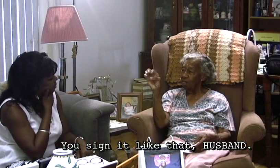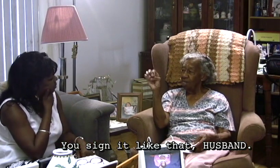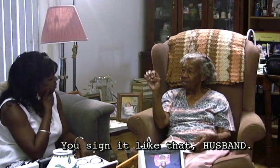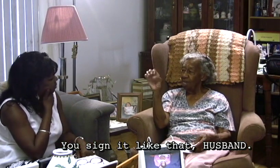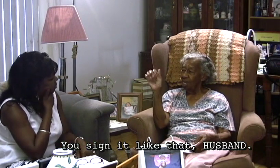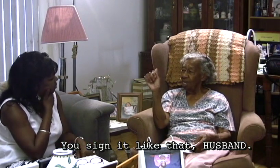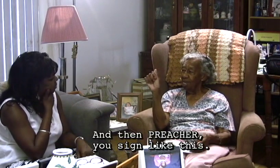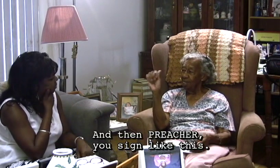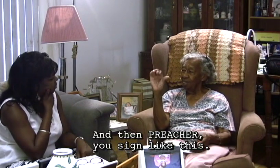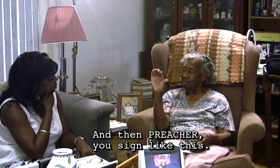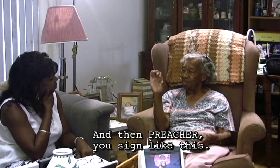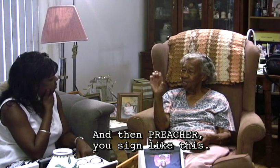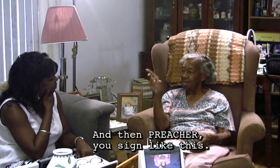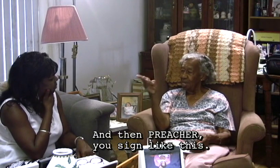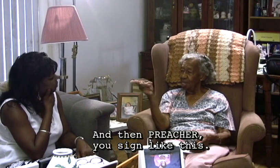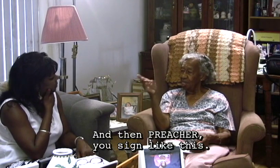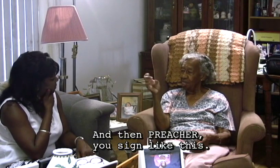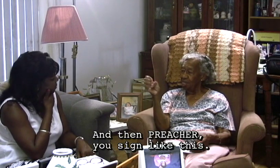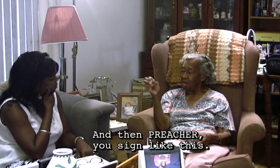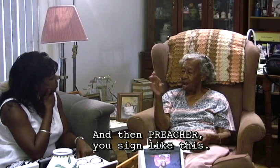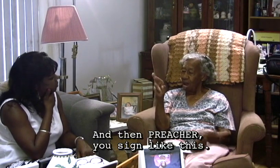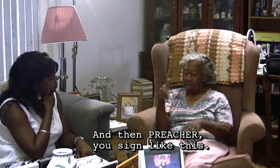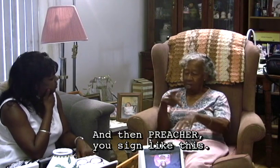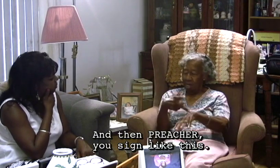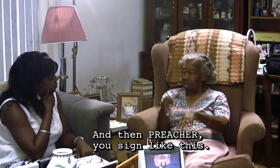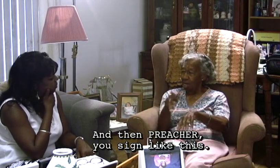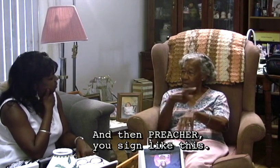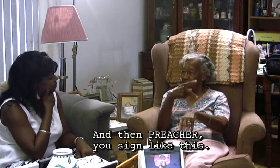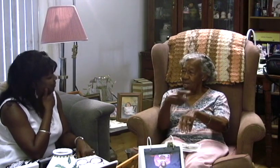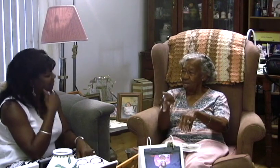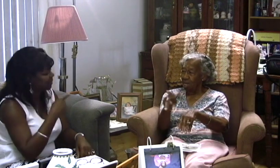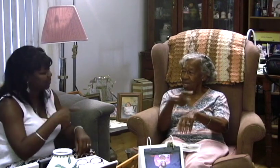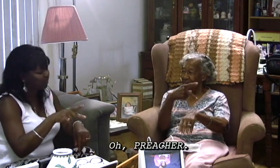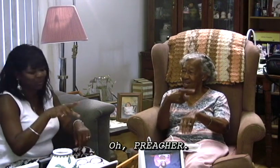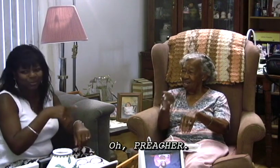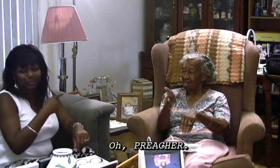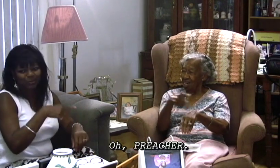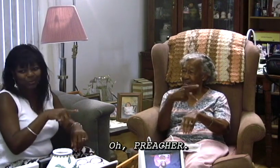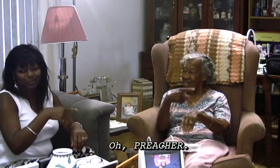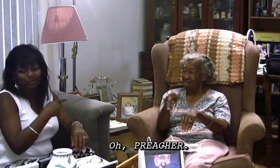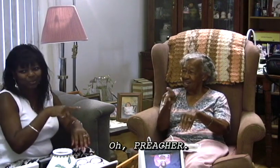And then preacher. We'd sign like this. Oh, preacher. Mm-hmm.